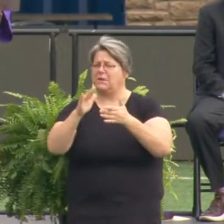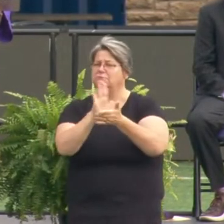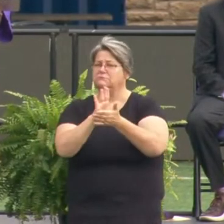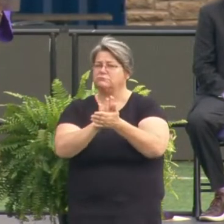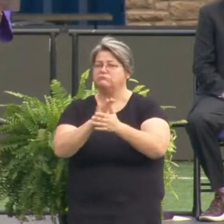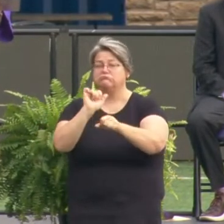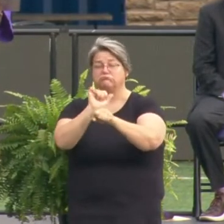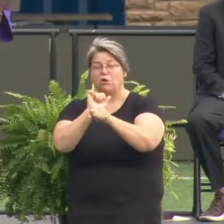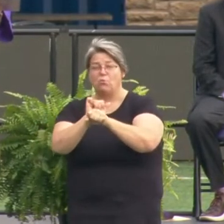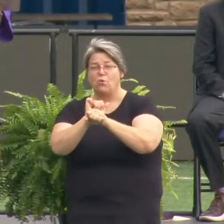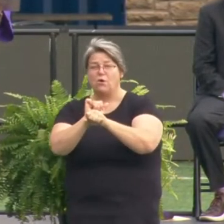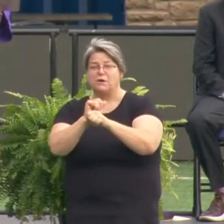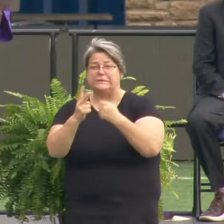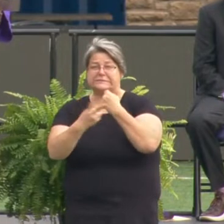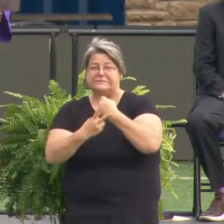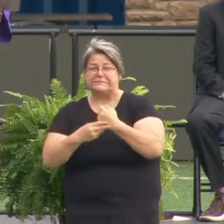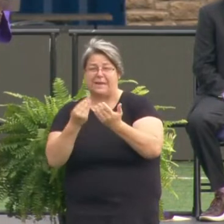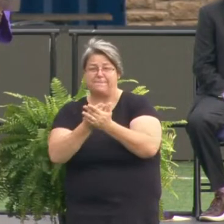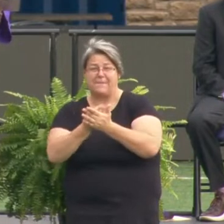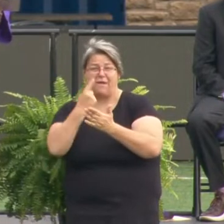like working to save for college.